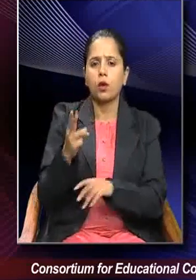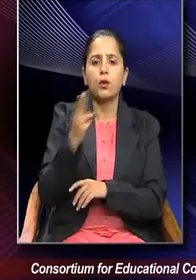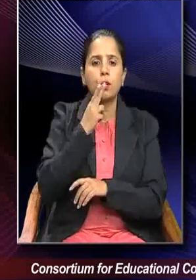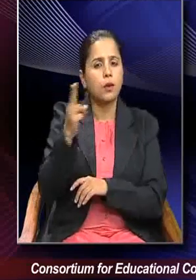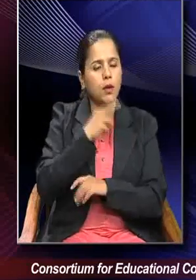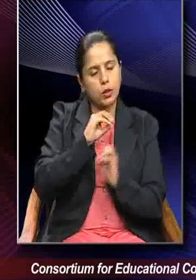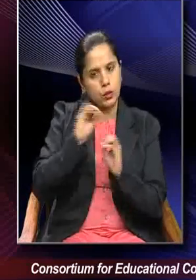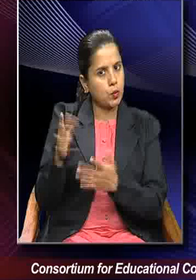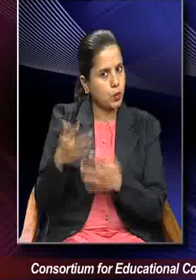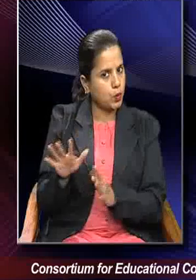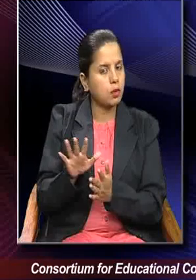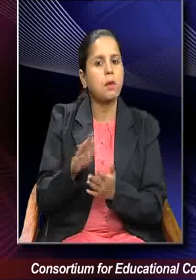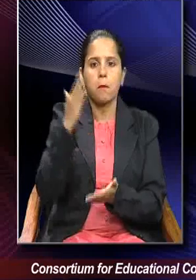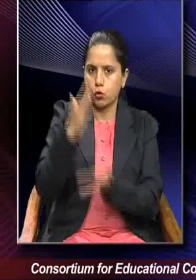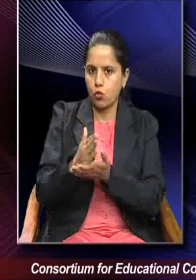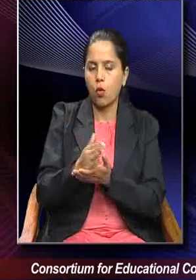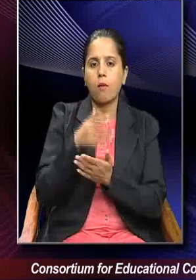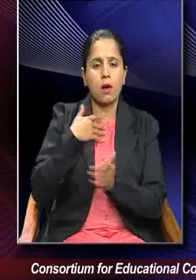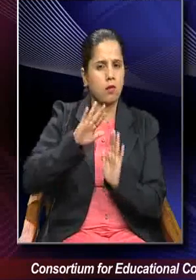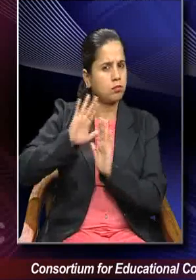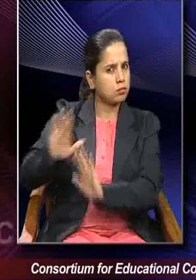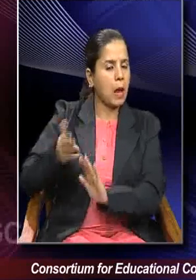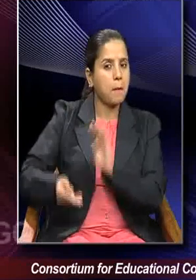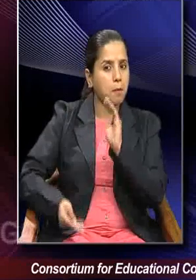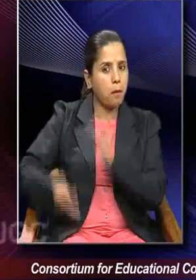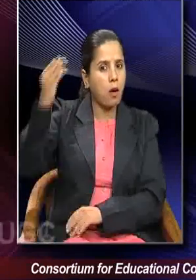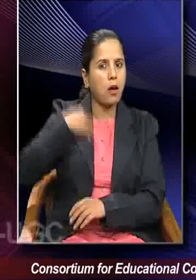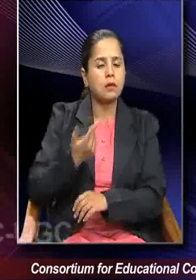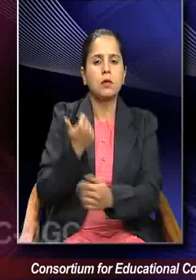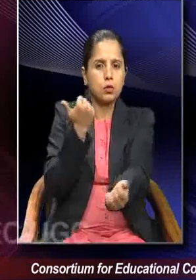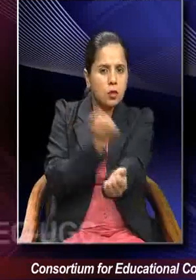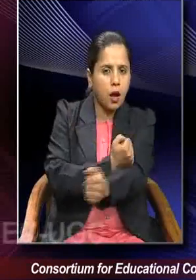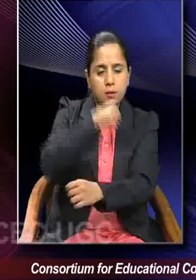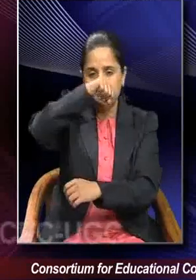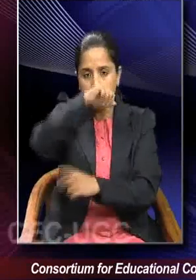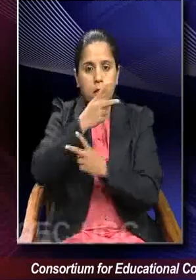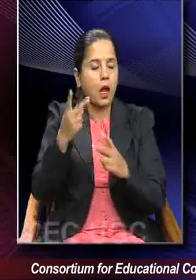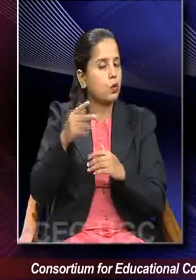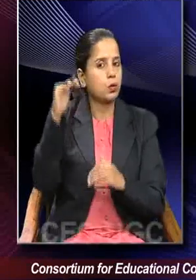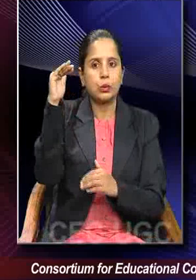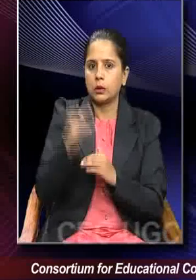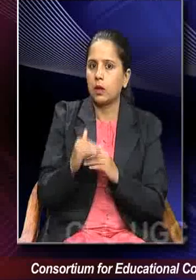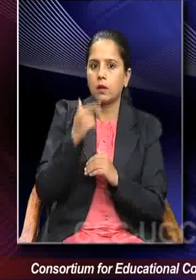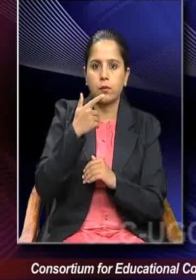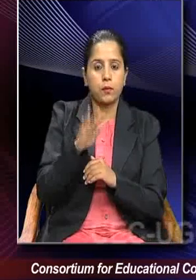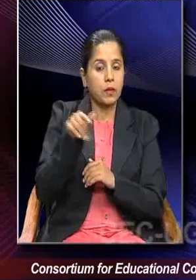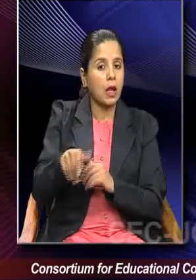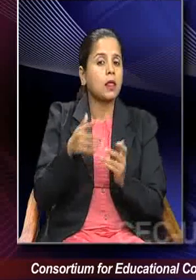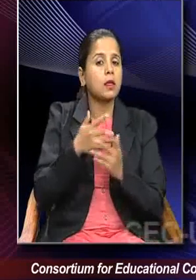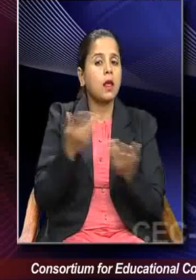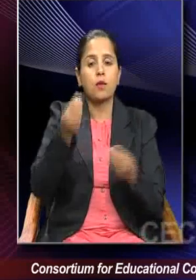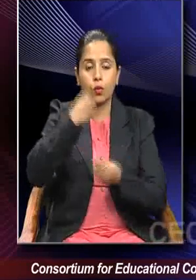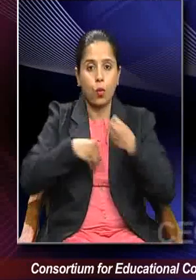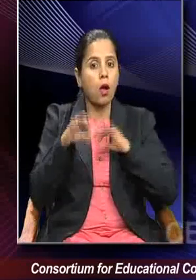smoking, and abstaining from excessive drug use. The nutrients required